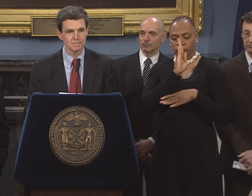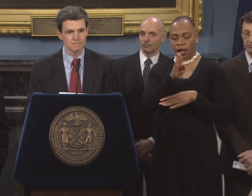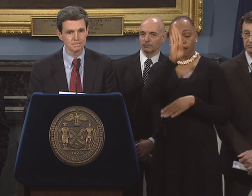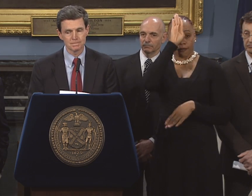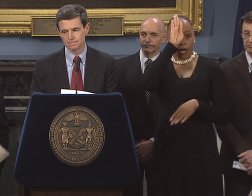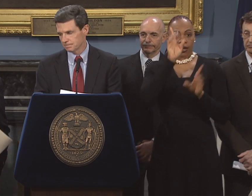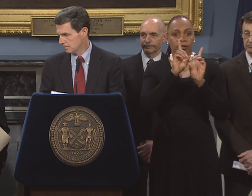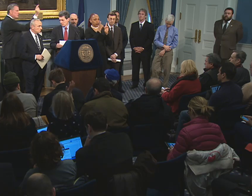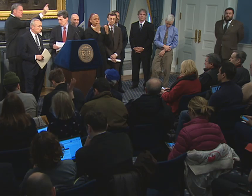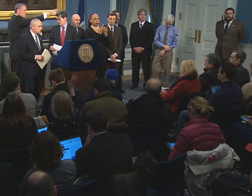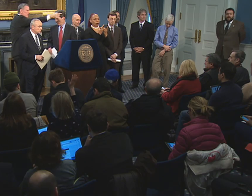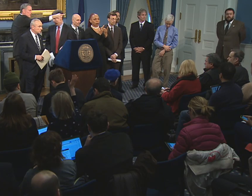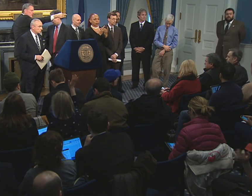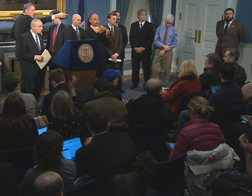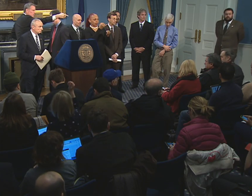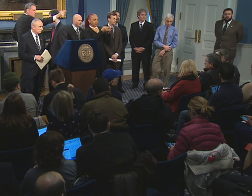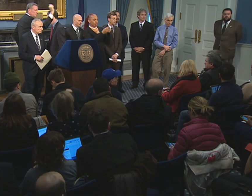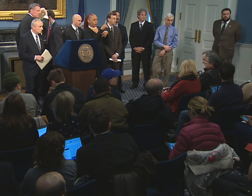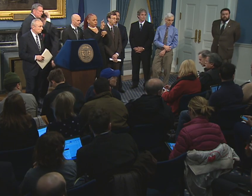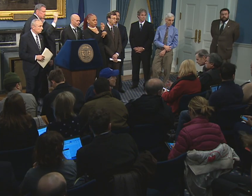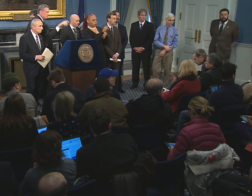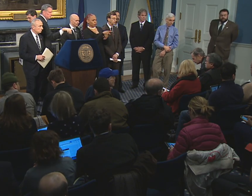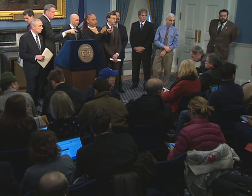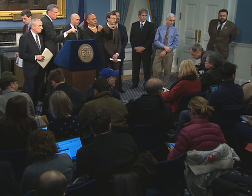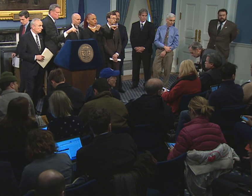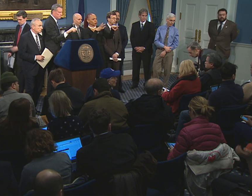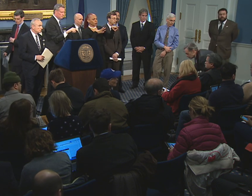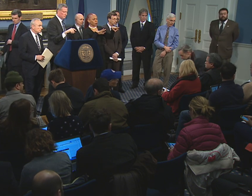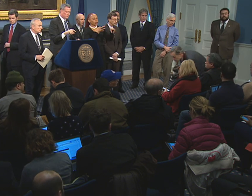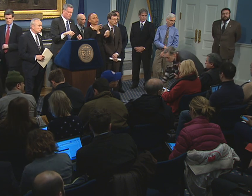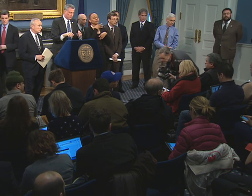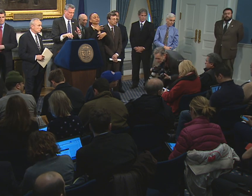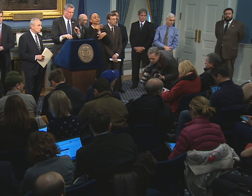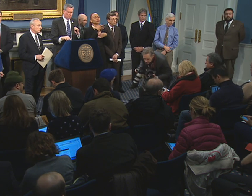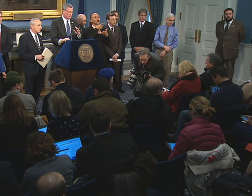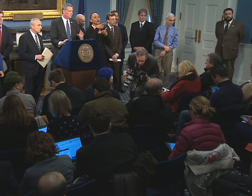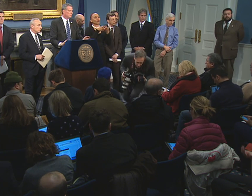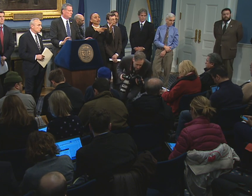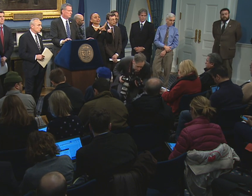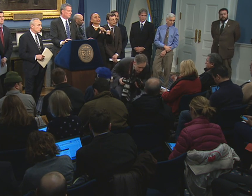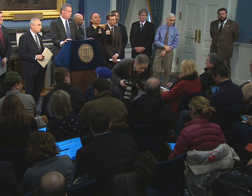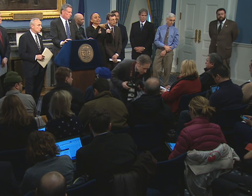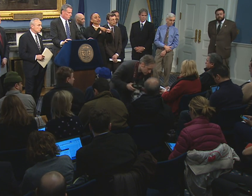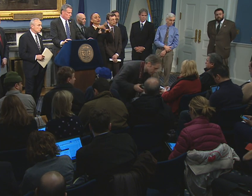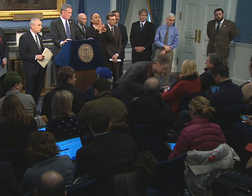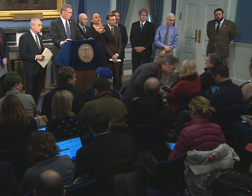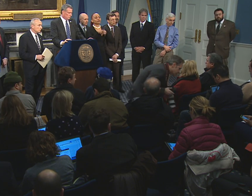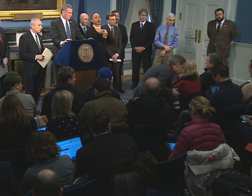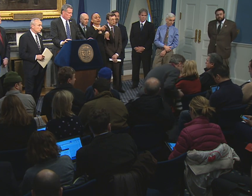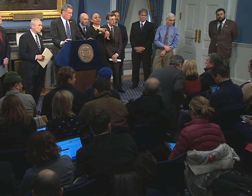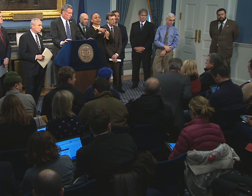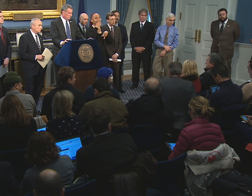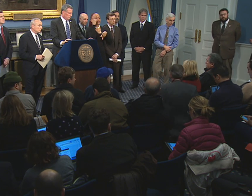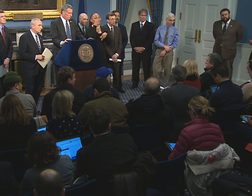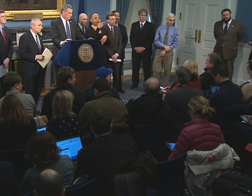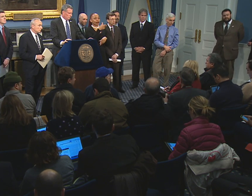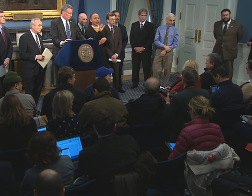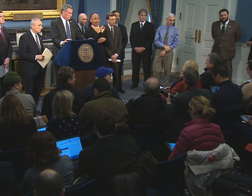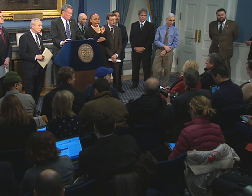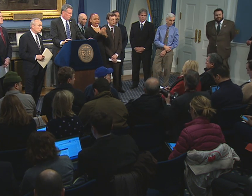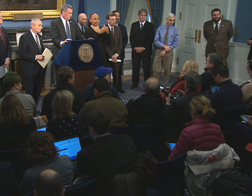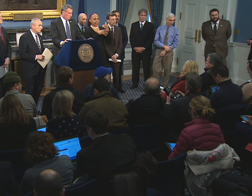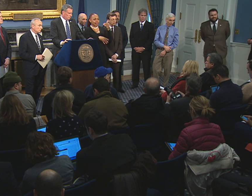department. Last question right there. I was wondering, what is the typical response time for gas leaks if someone